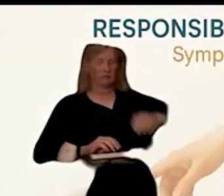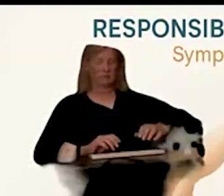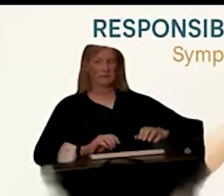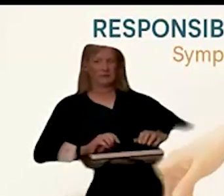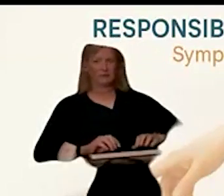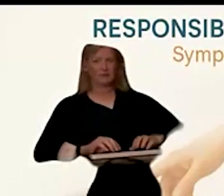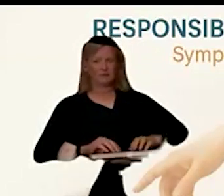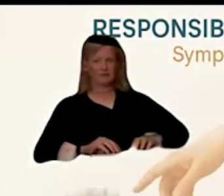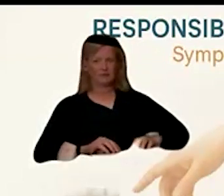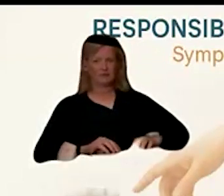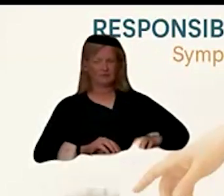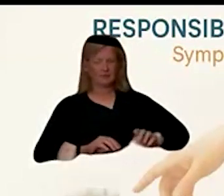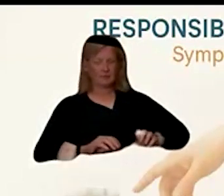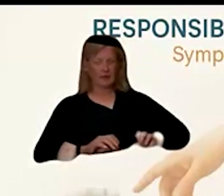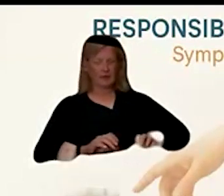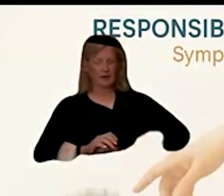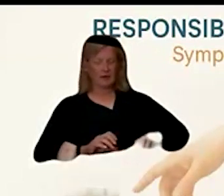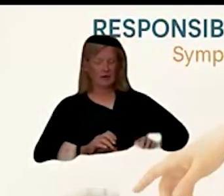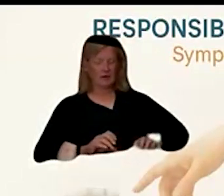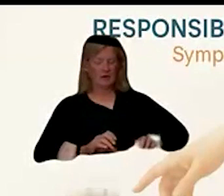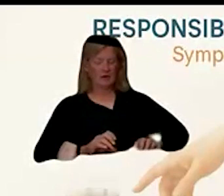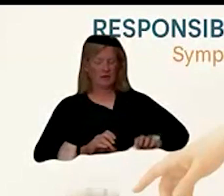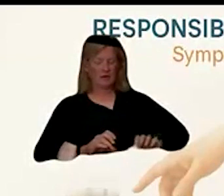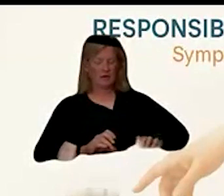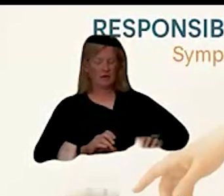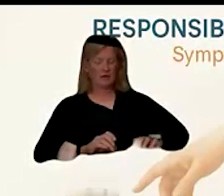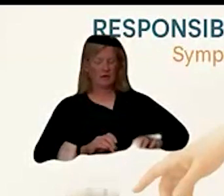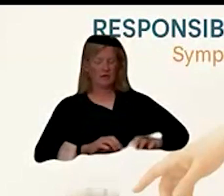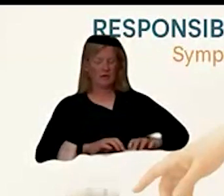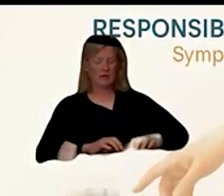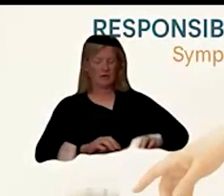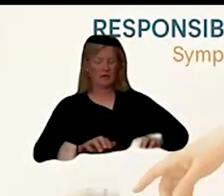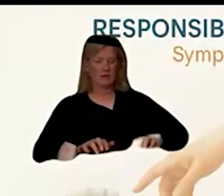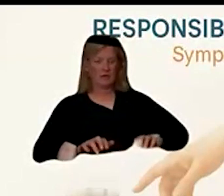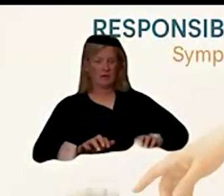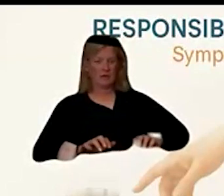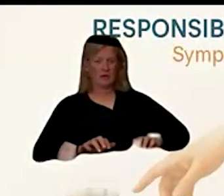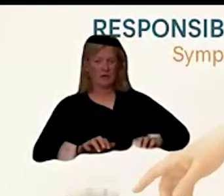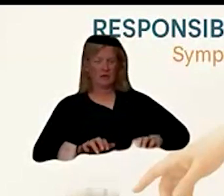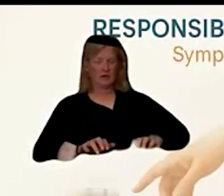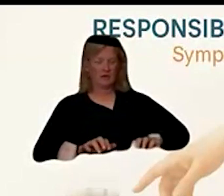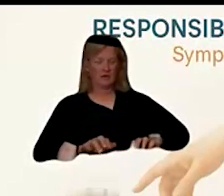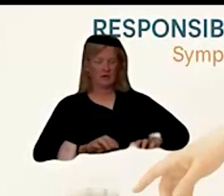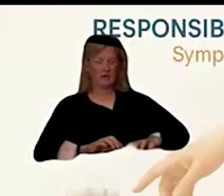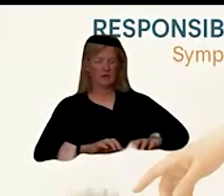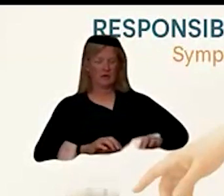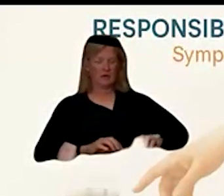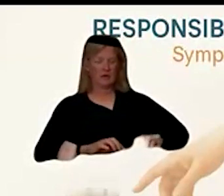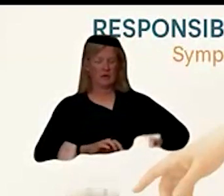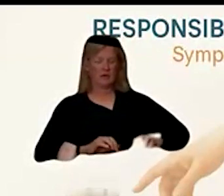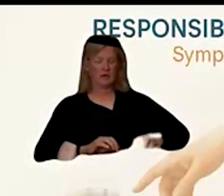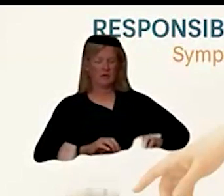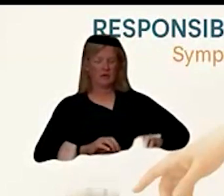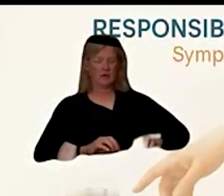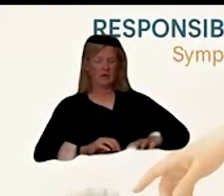with language data. Today, similarly, very interesting work done by Common Voice, which was highlighted, Stefan, in your presentation. I also look at them at asking